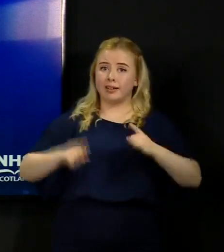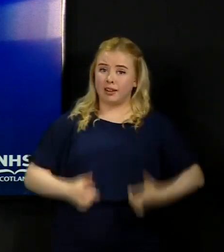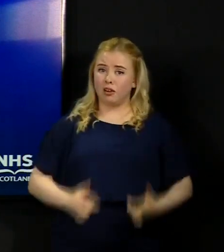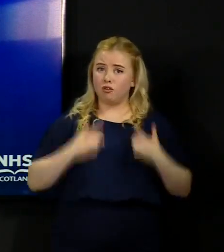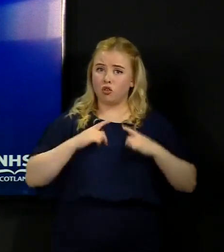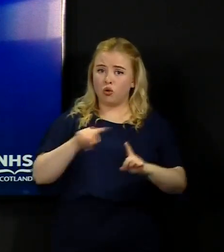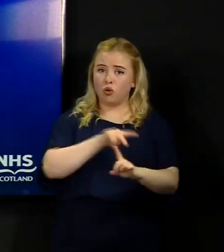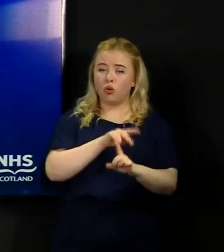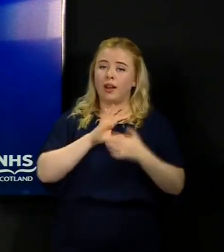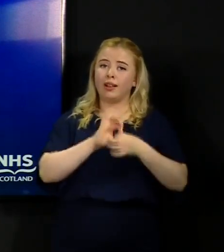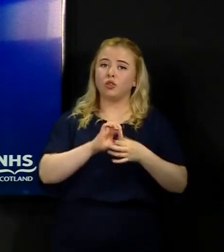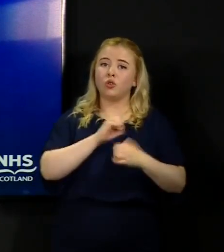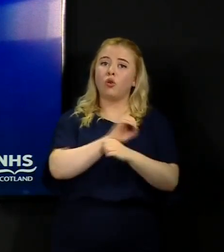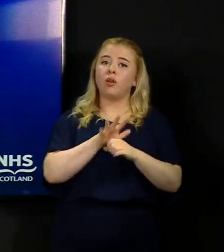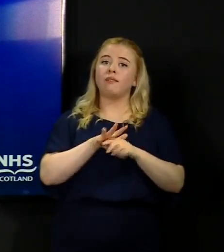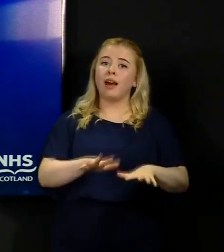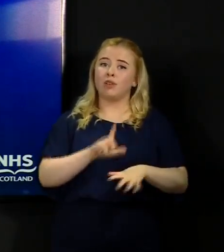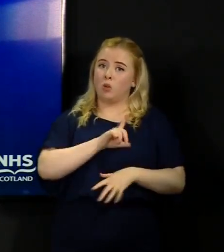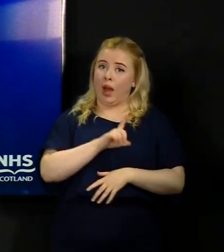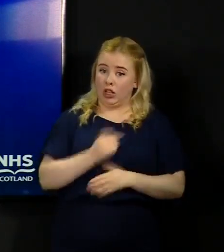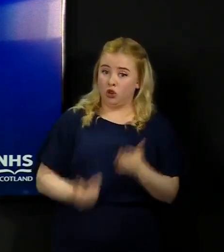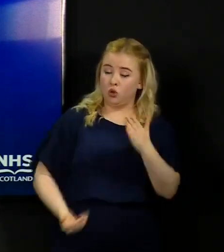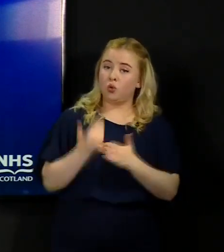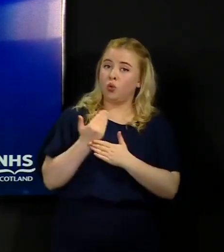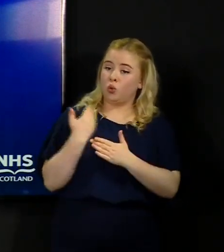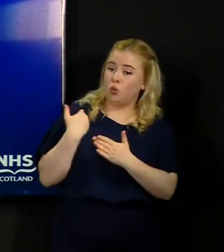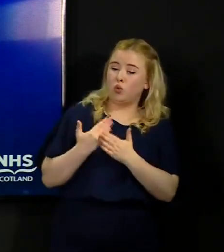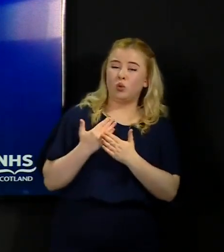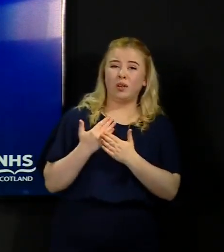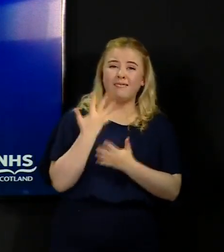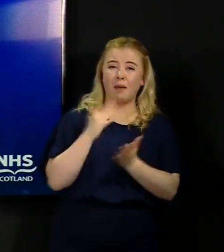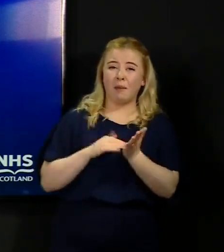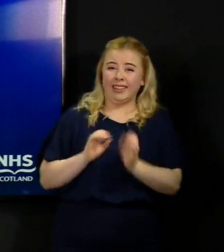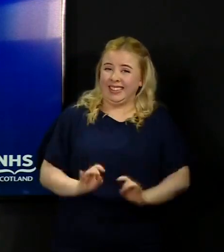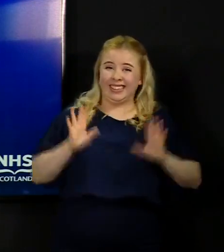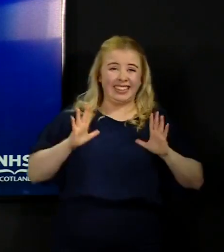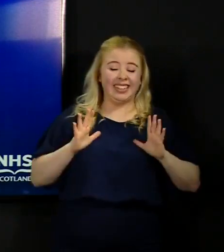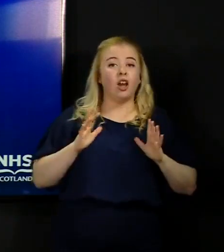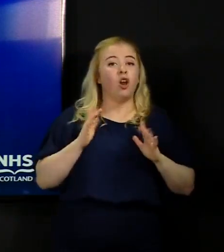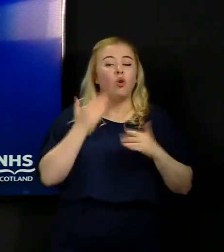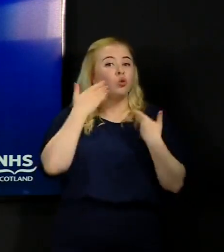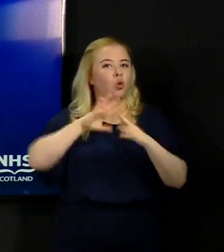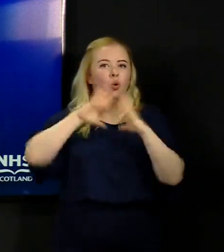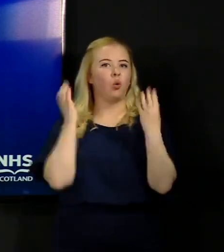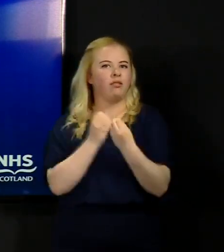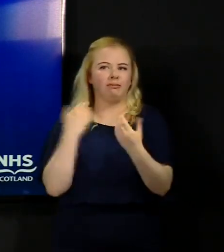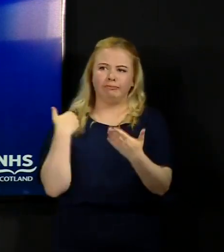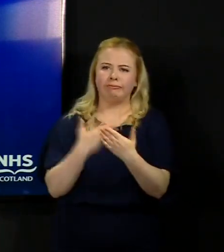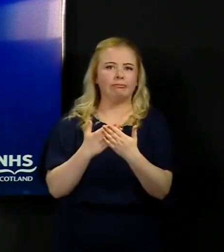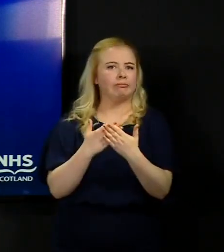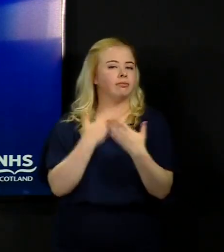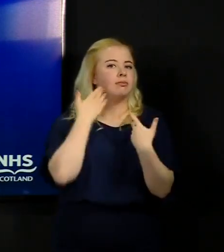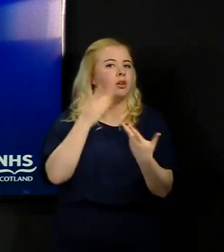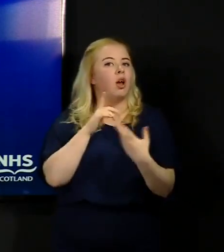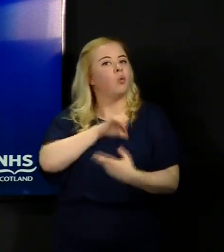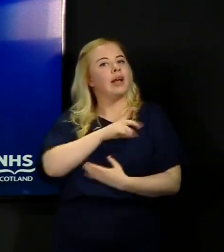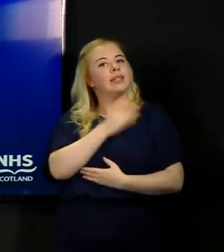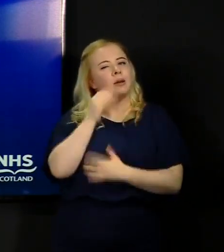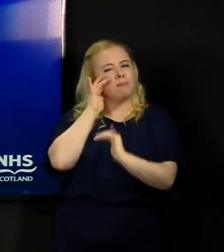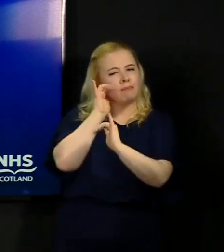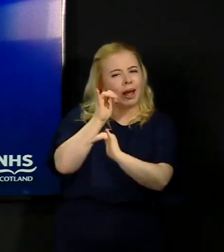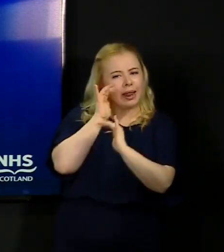again, 5 months old. We don't know everything about it. And some of the things we're doing are piloting things to see if they will help us